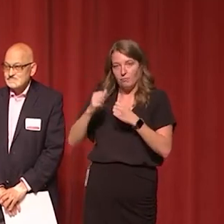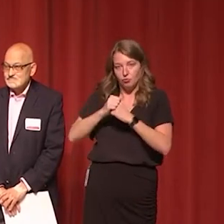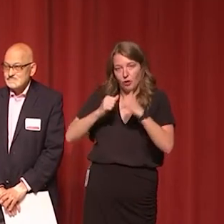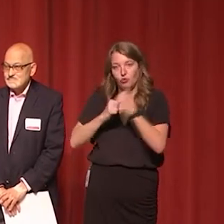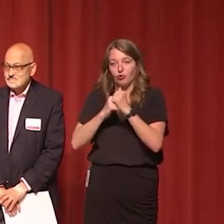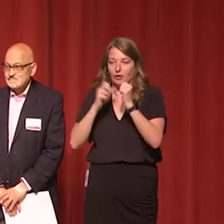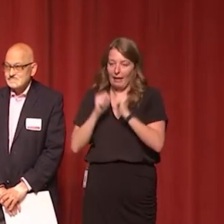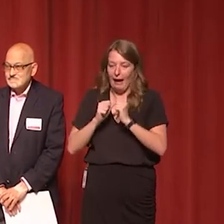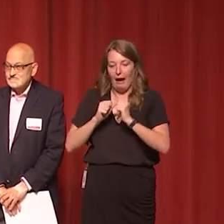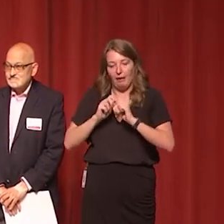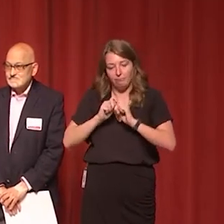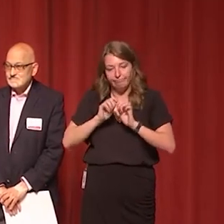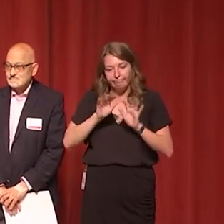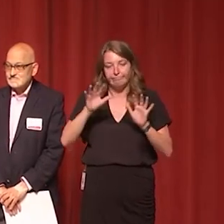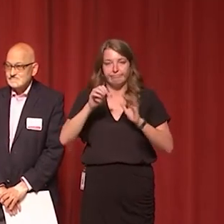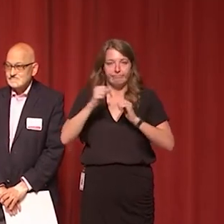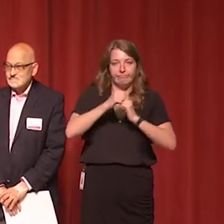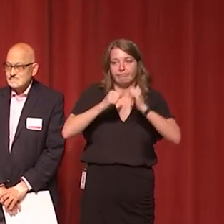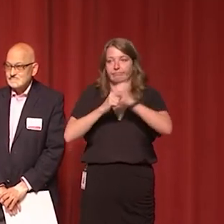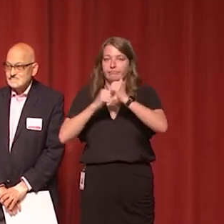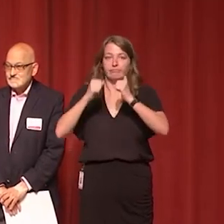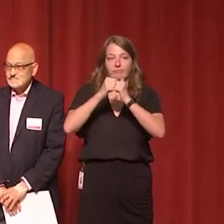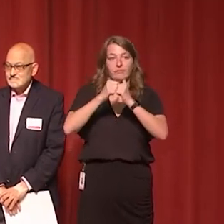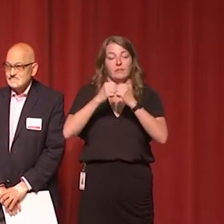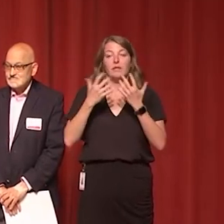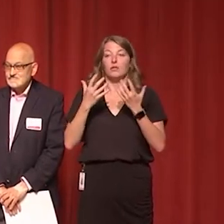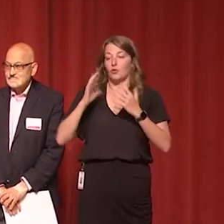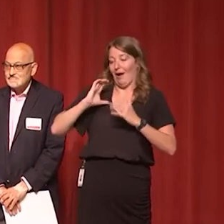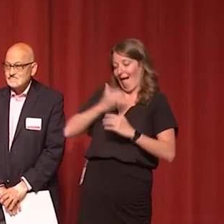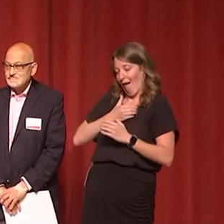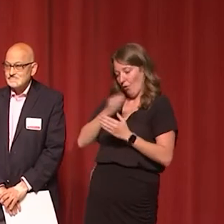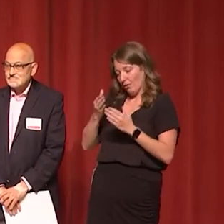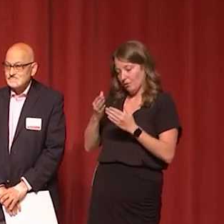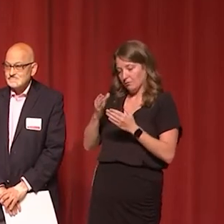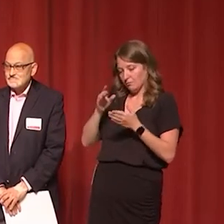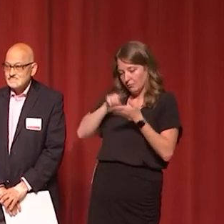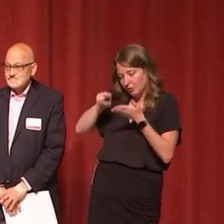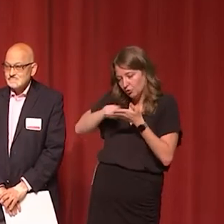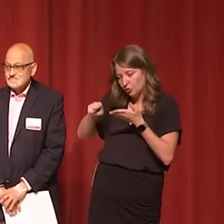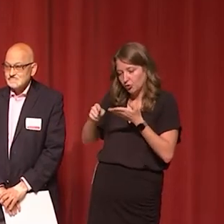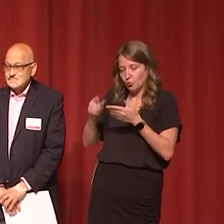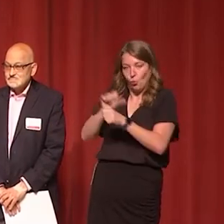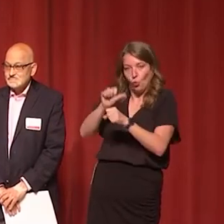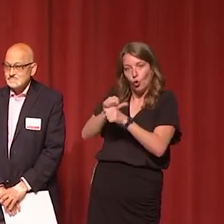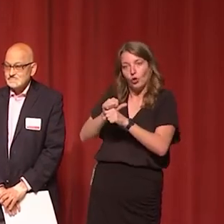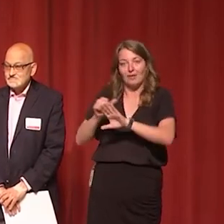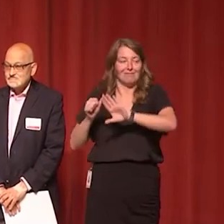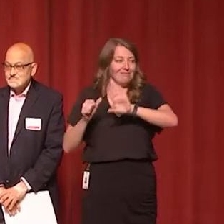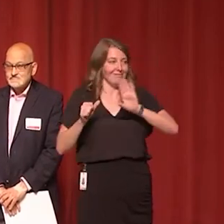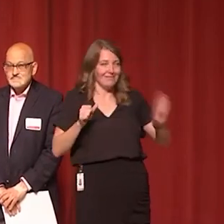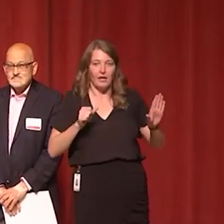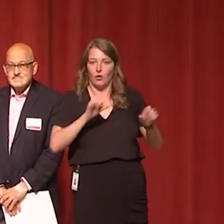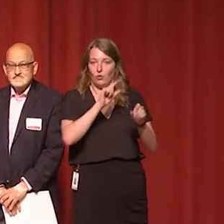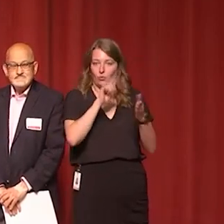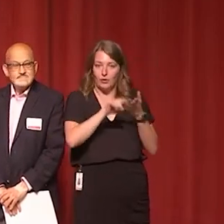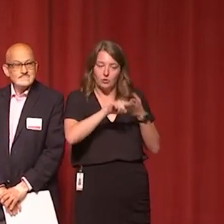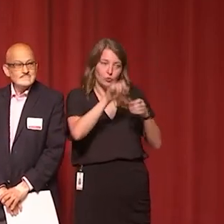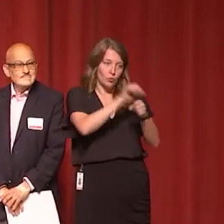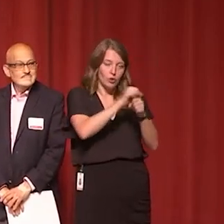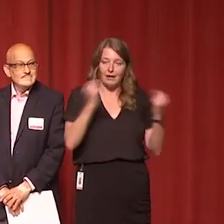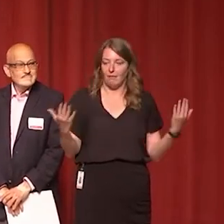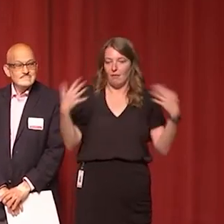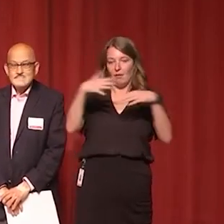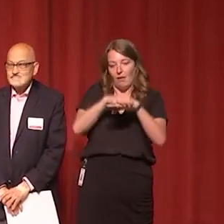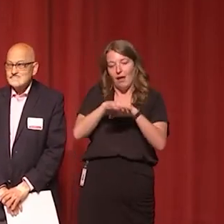some unified imaging on top of that so that we can identify the multiple causes of cognitive